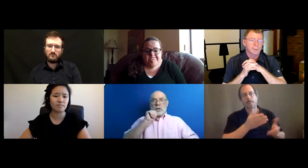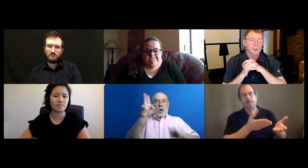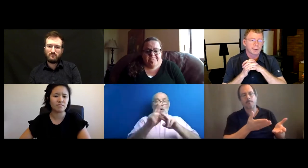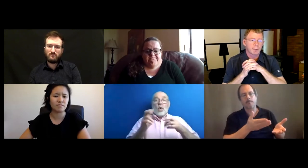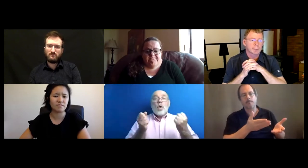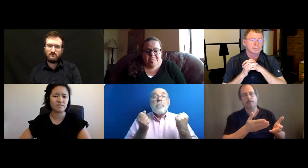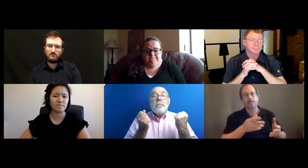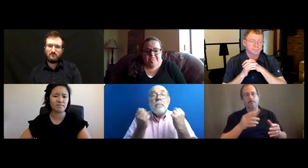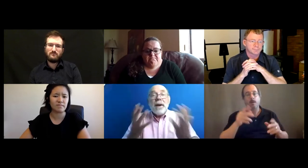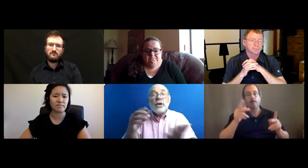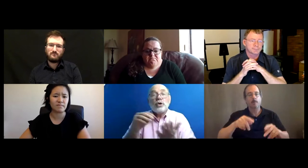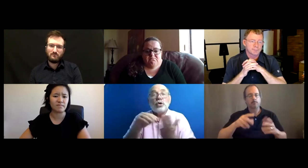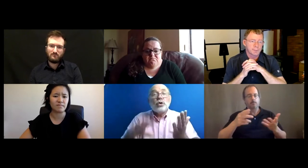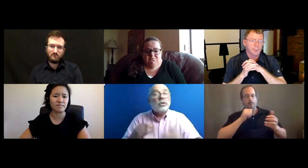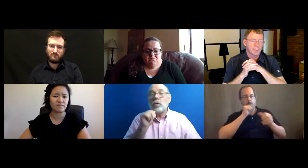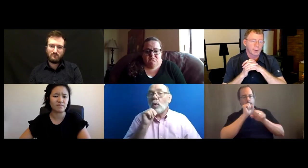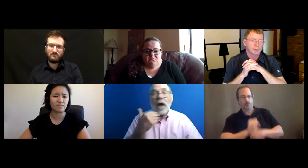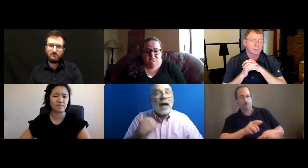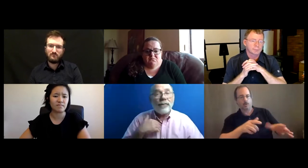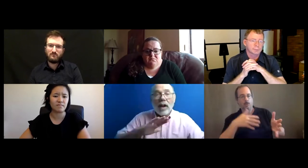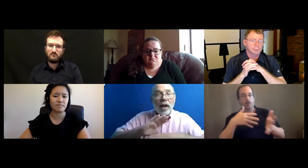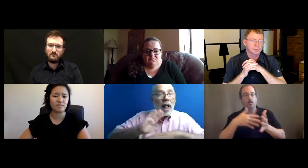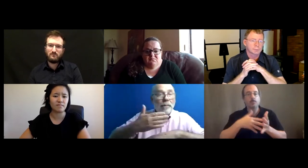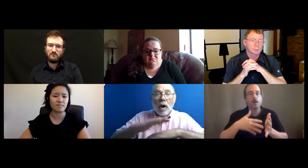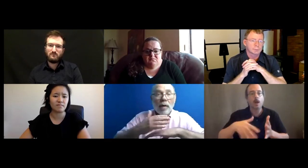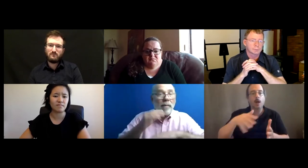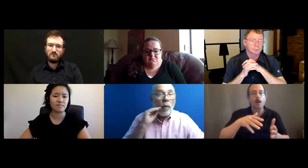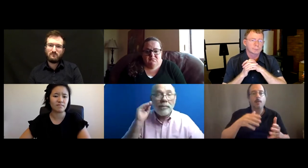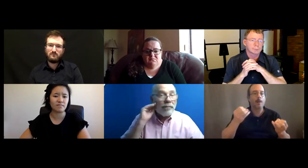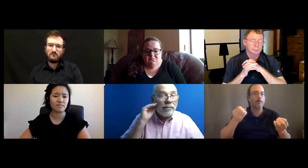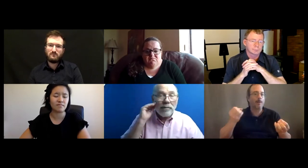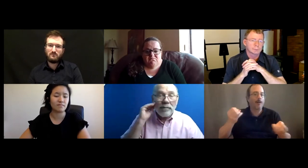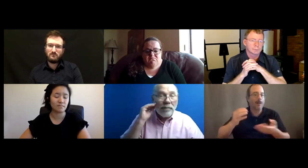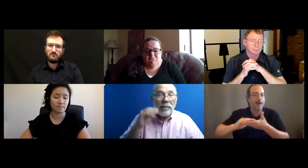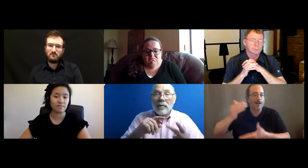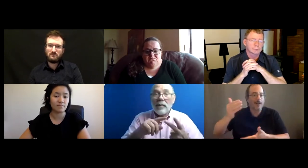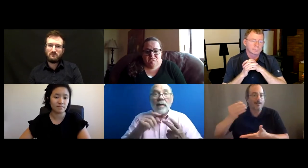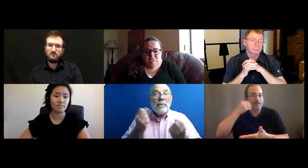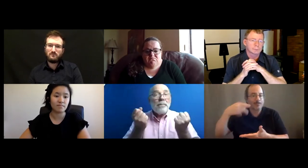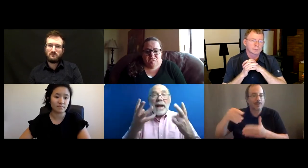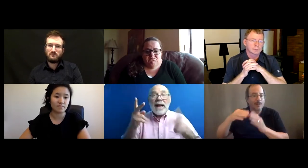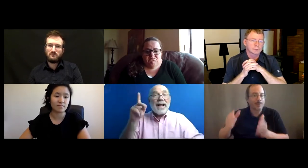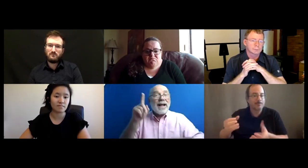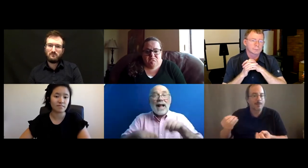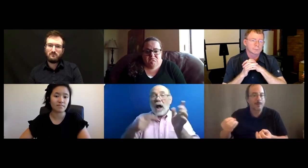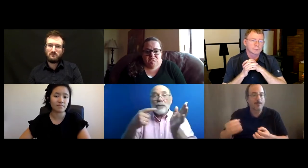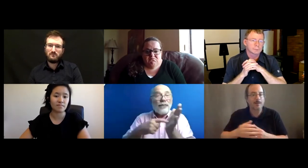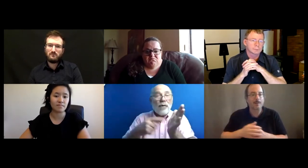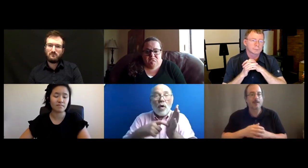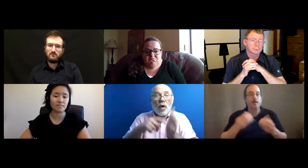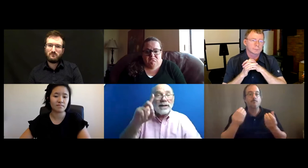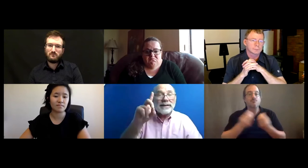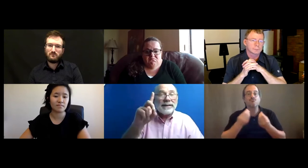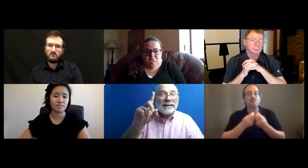All of the course offerings these days have been through virtual means such as Zoom. A lot of our